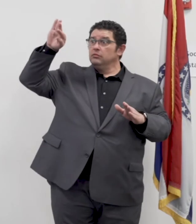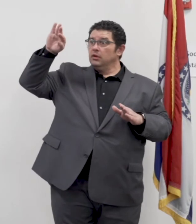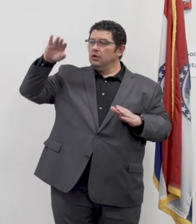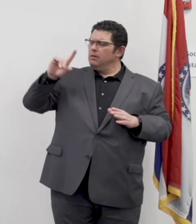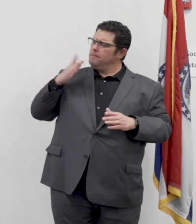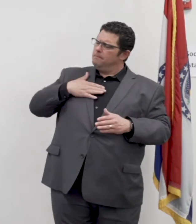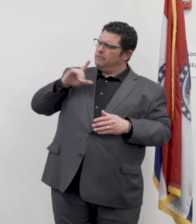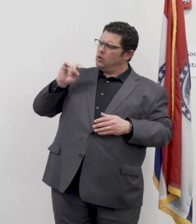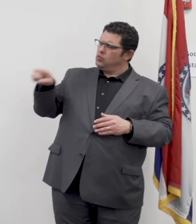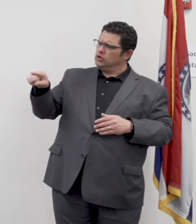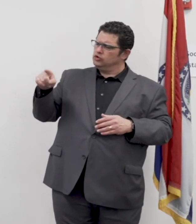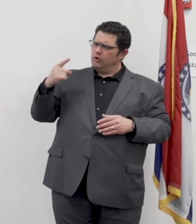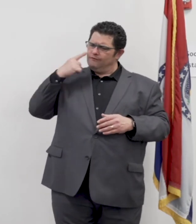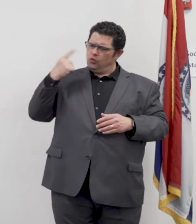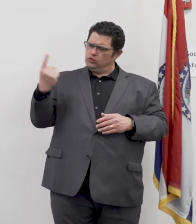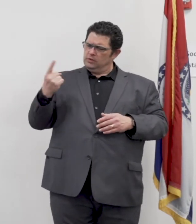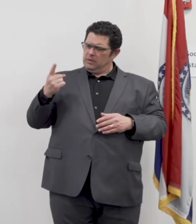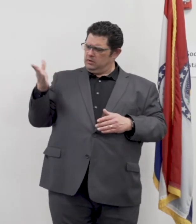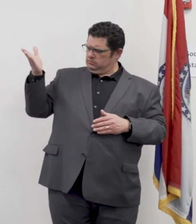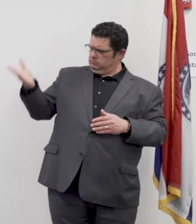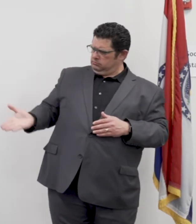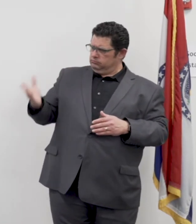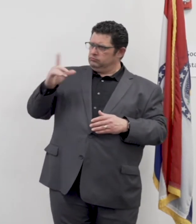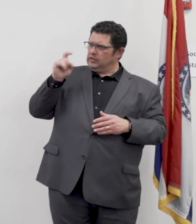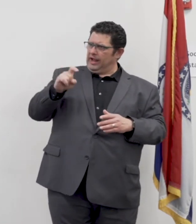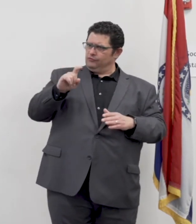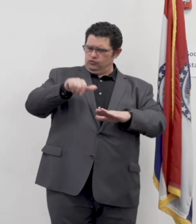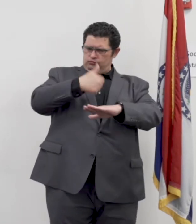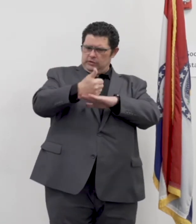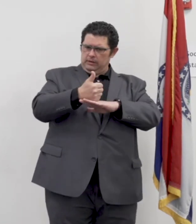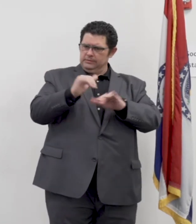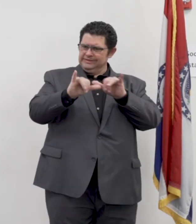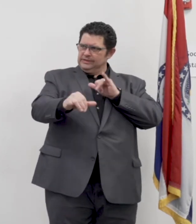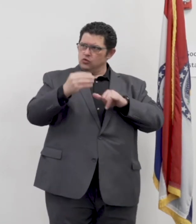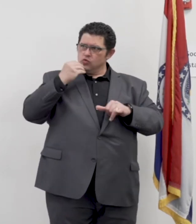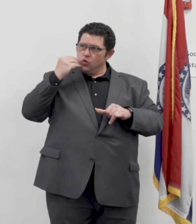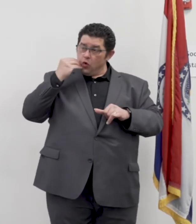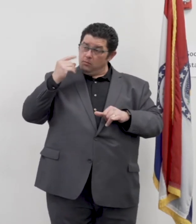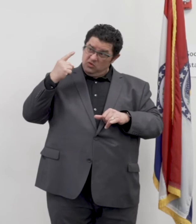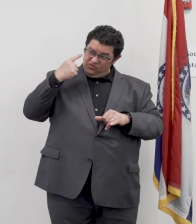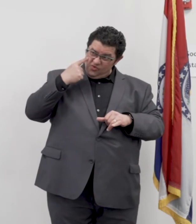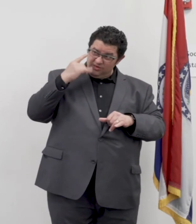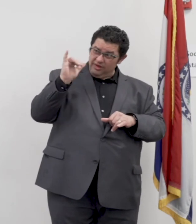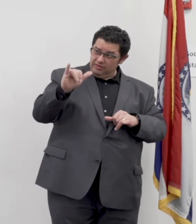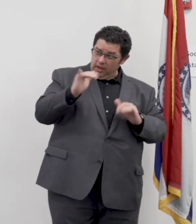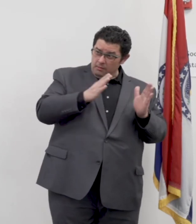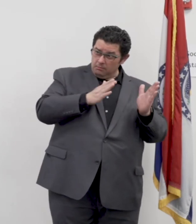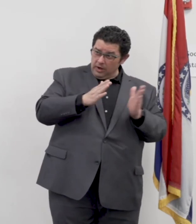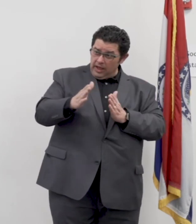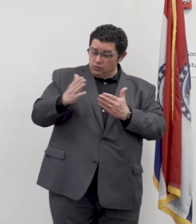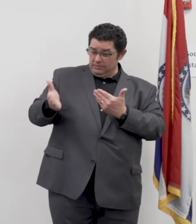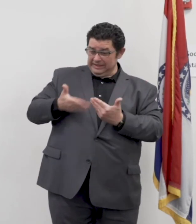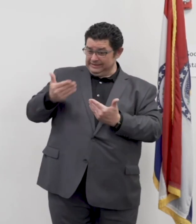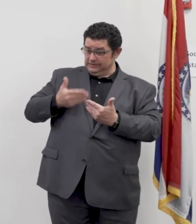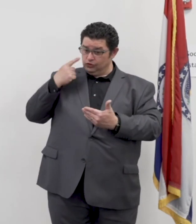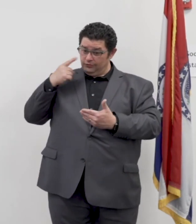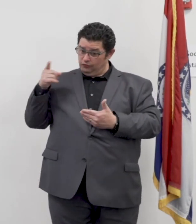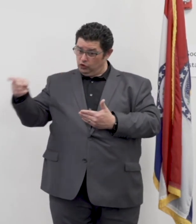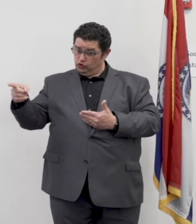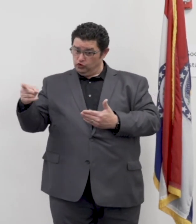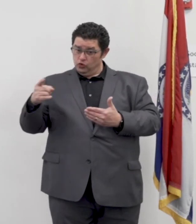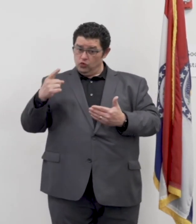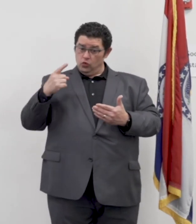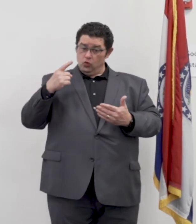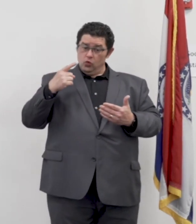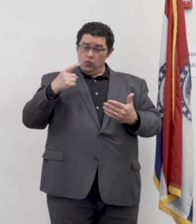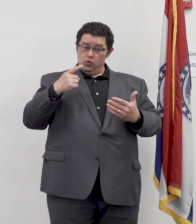has to put these stay-at-home orders in place, do you think a plan like that would make it easier for you to take direct action